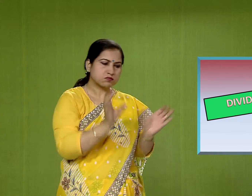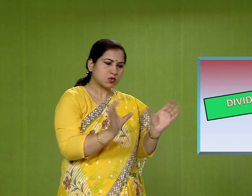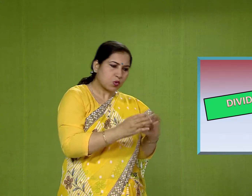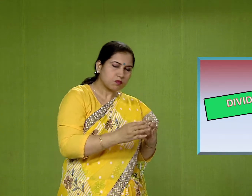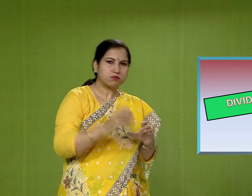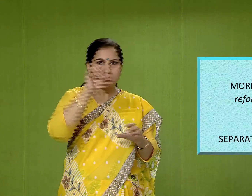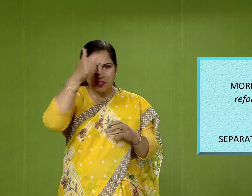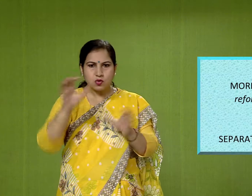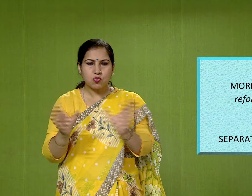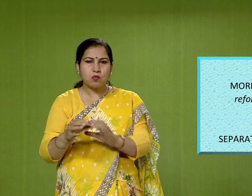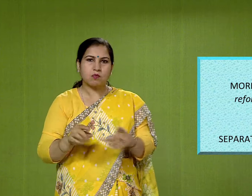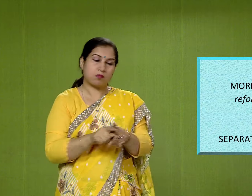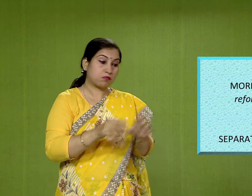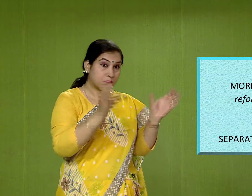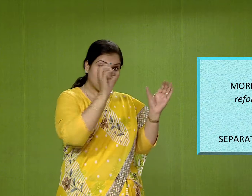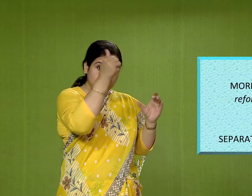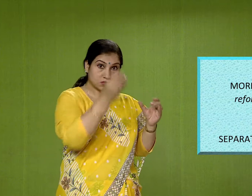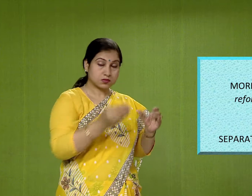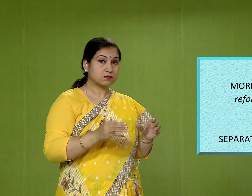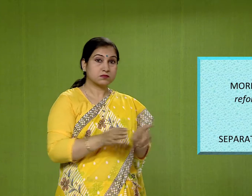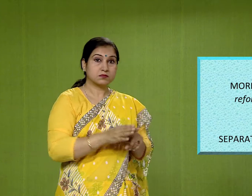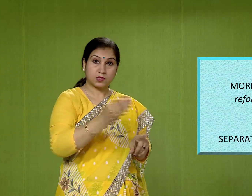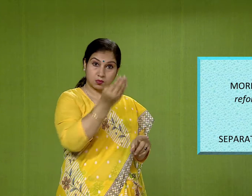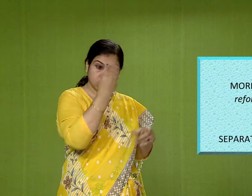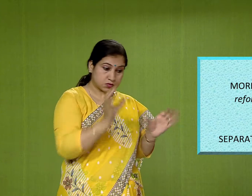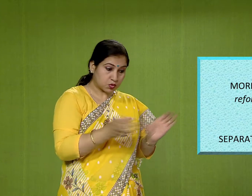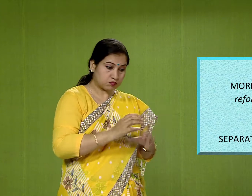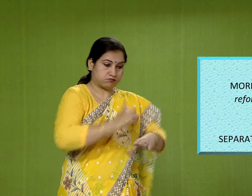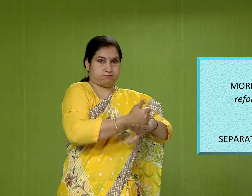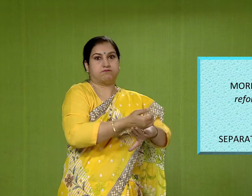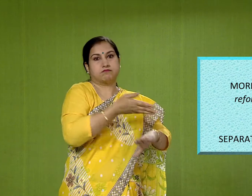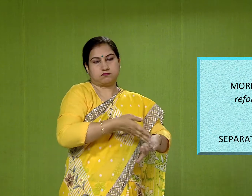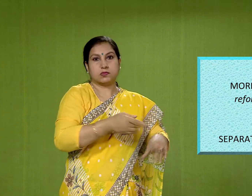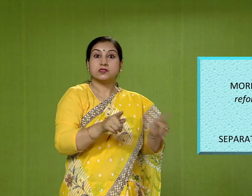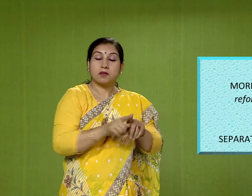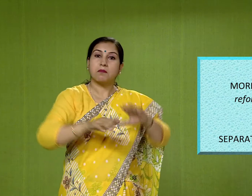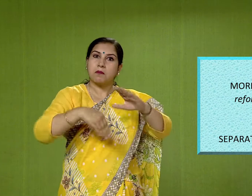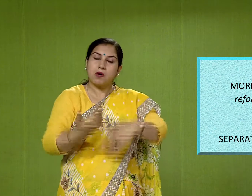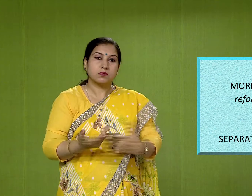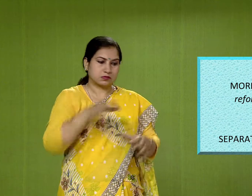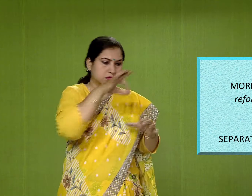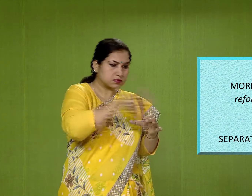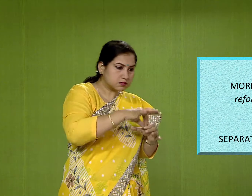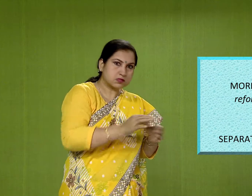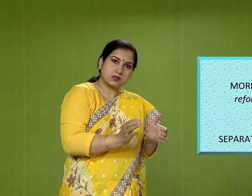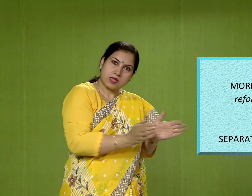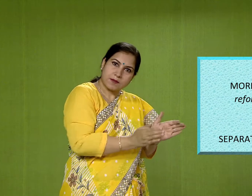Finally, we learnt about separate electorates and their impact on